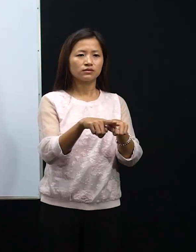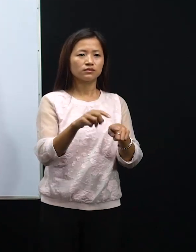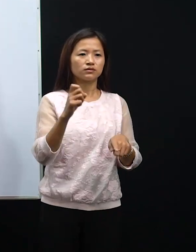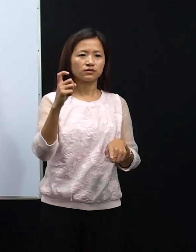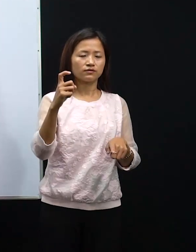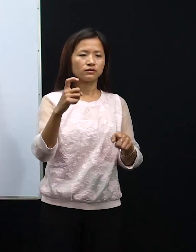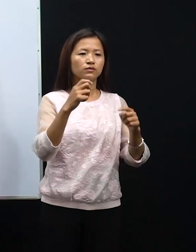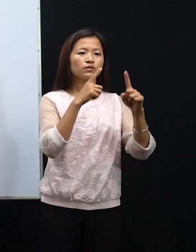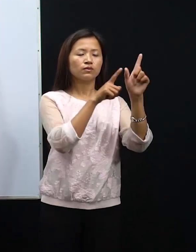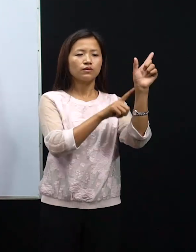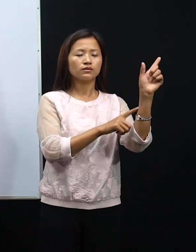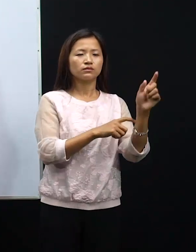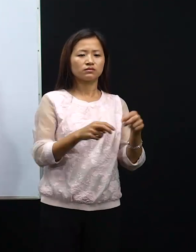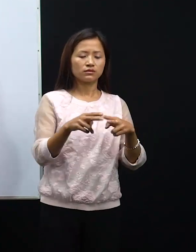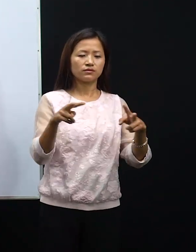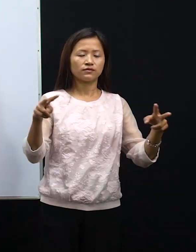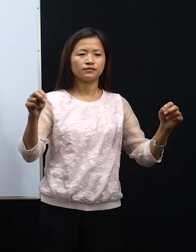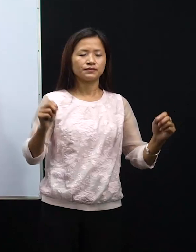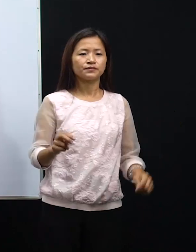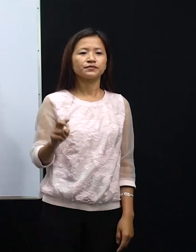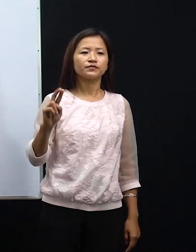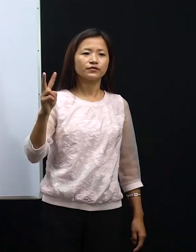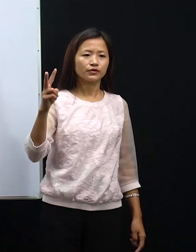and y are different variables. So they are